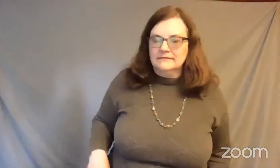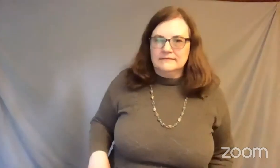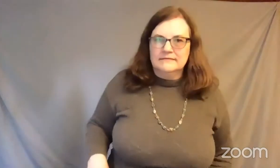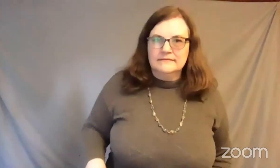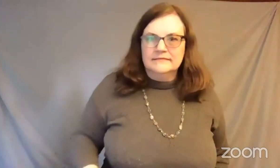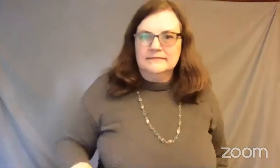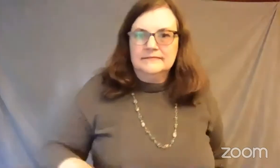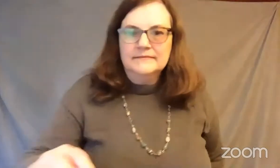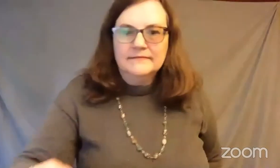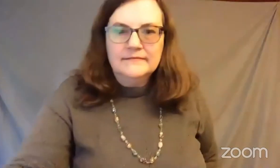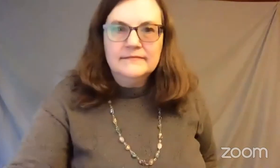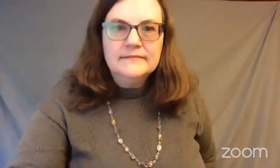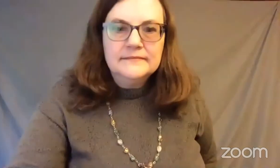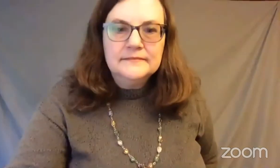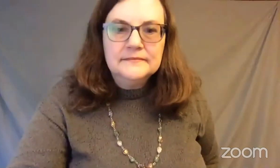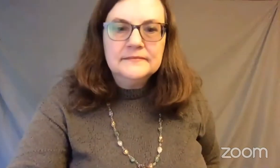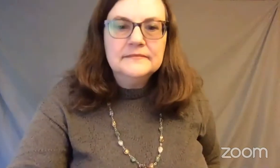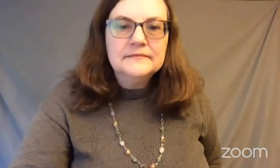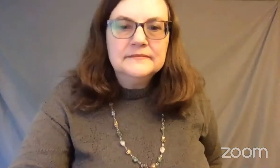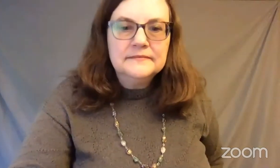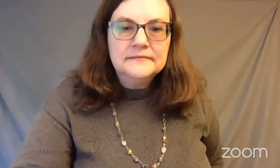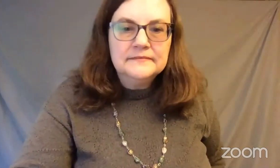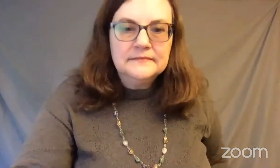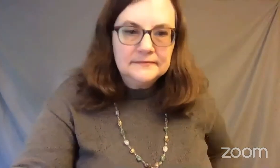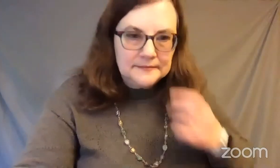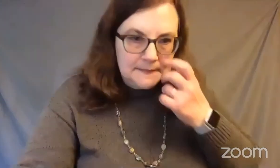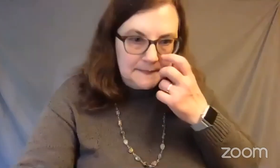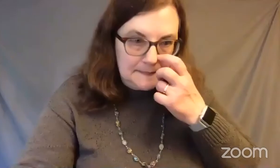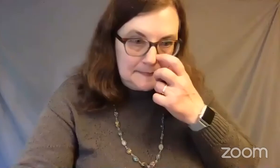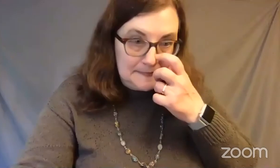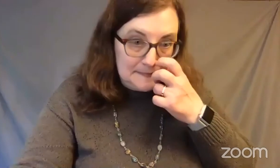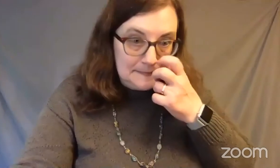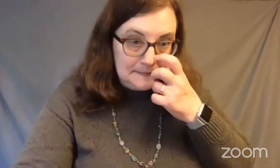And so the question is, if hearing parents do try to learn sign language, what happens?